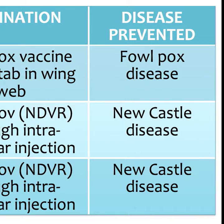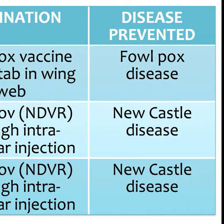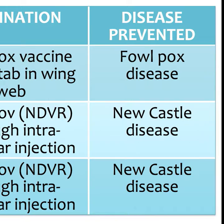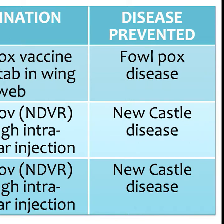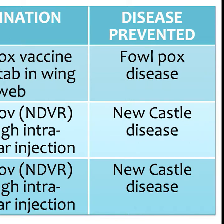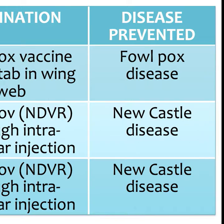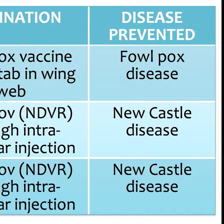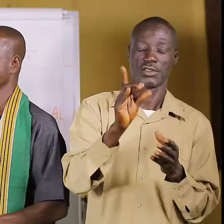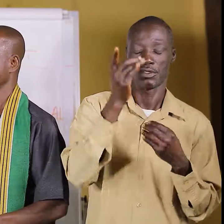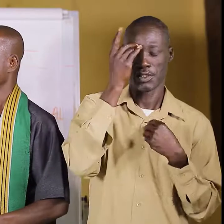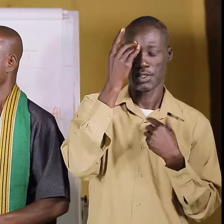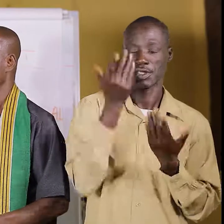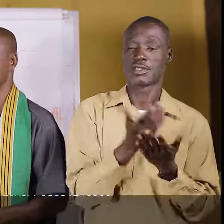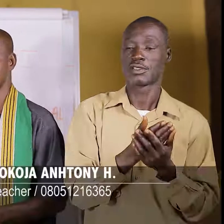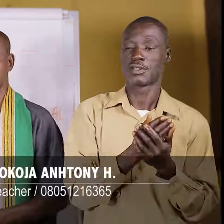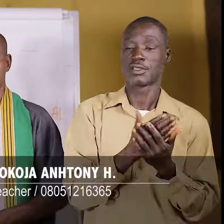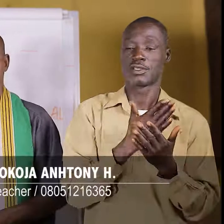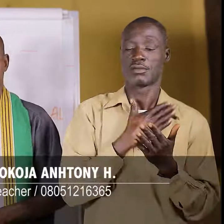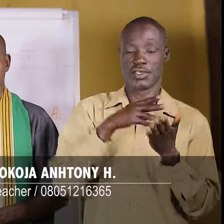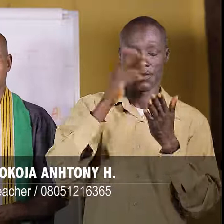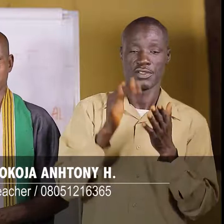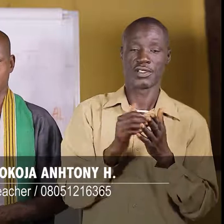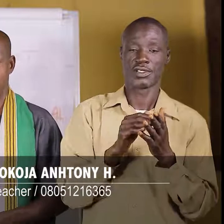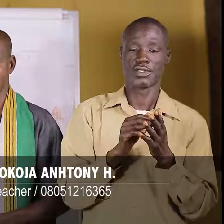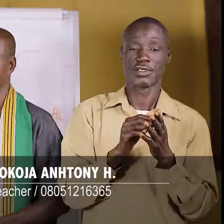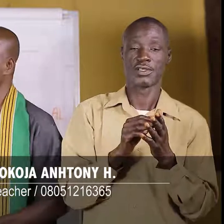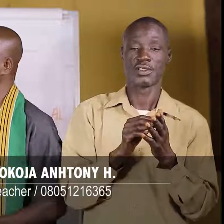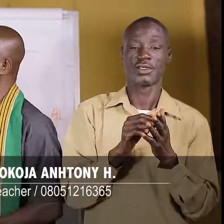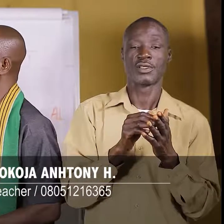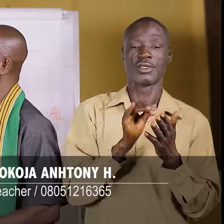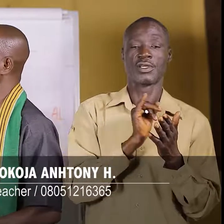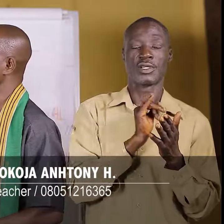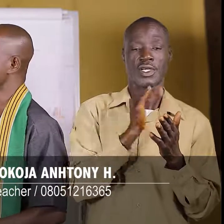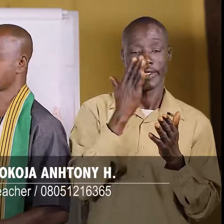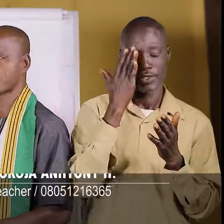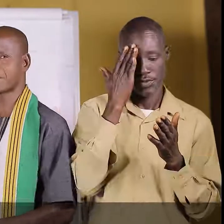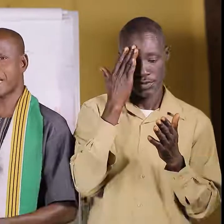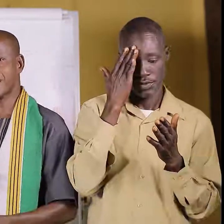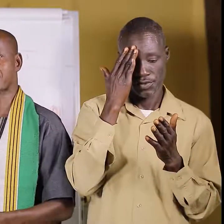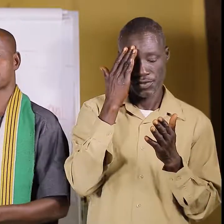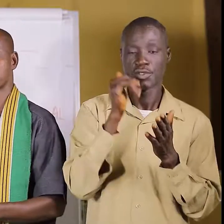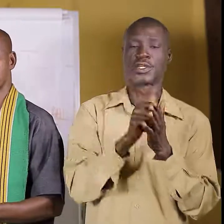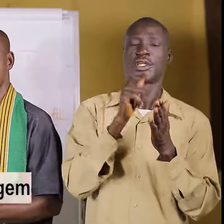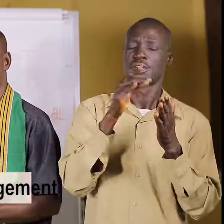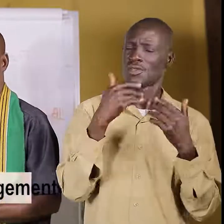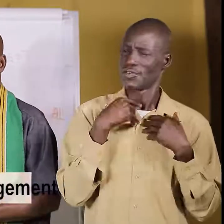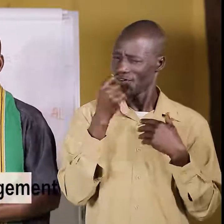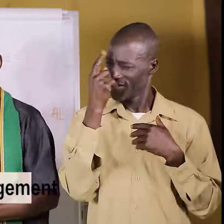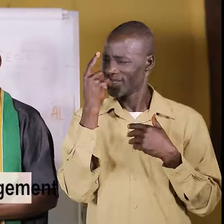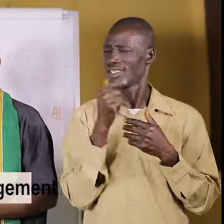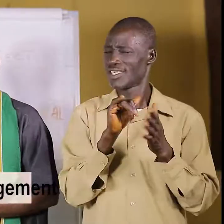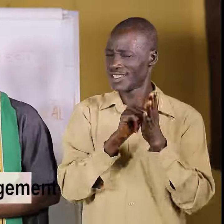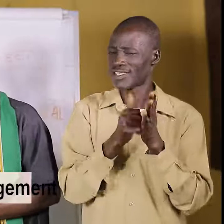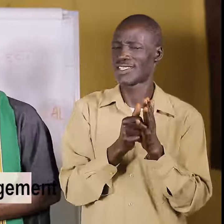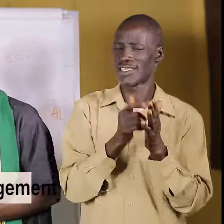Newcastle disease. My listeners and learners at home, from this